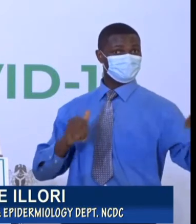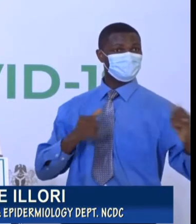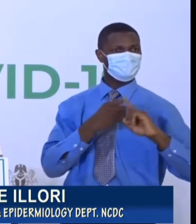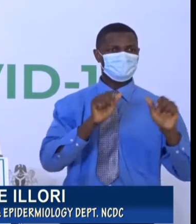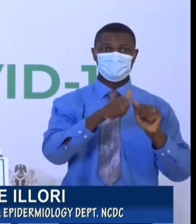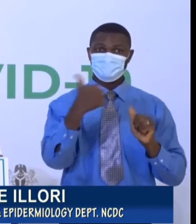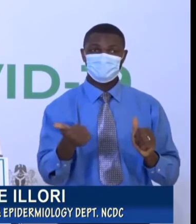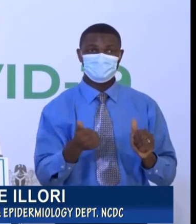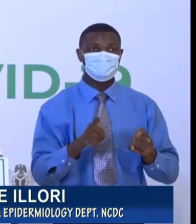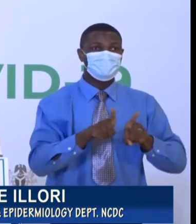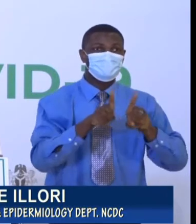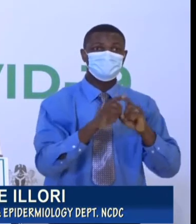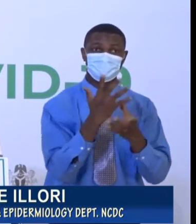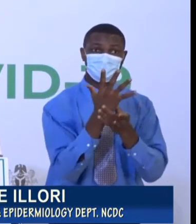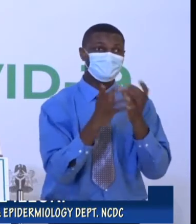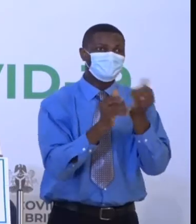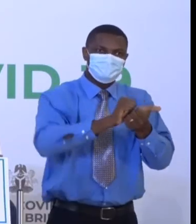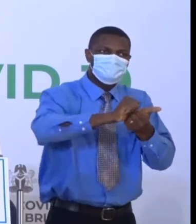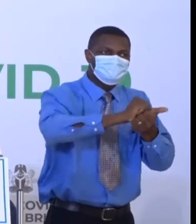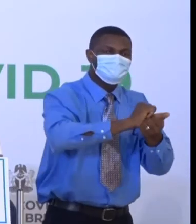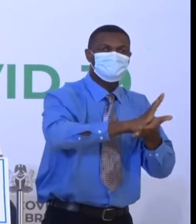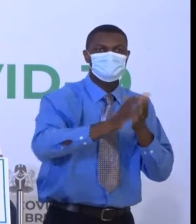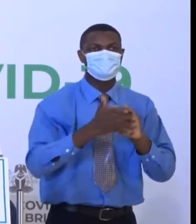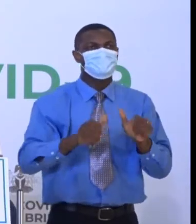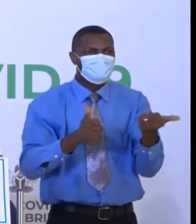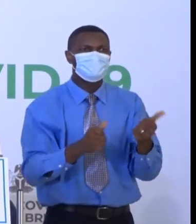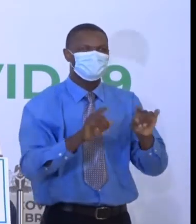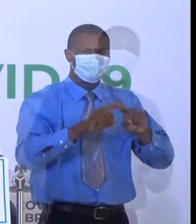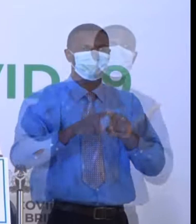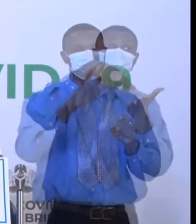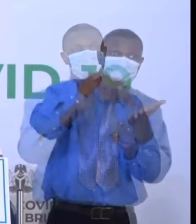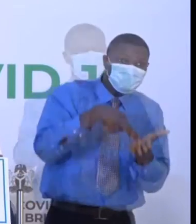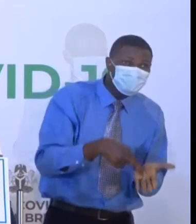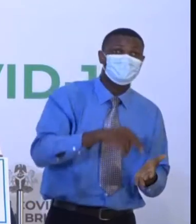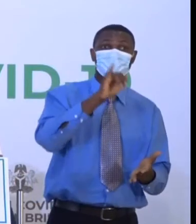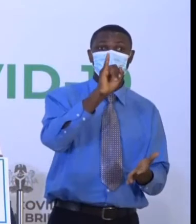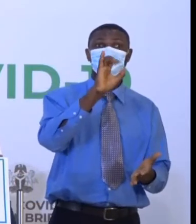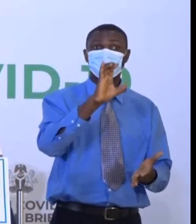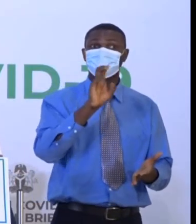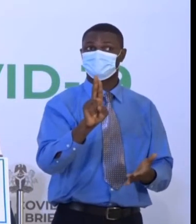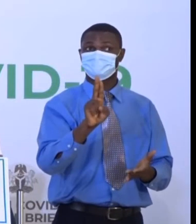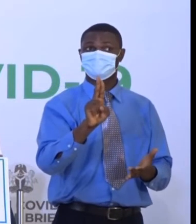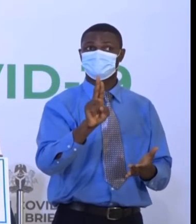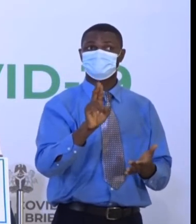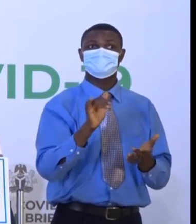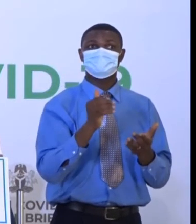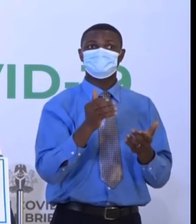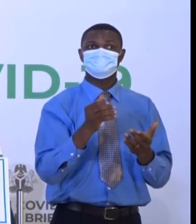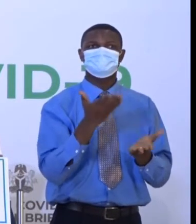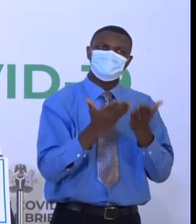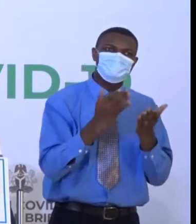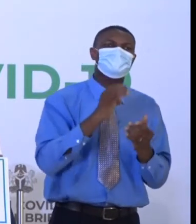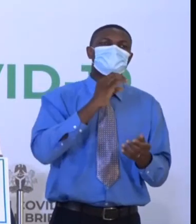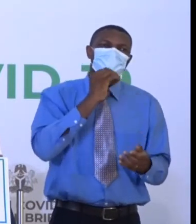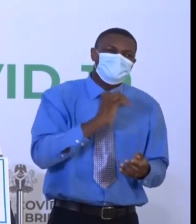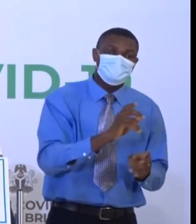others, frequent hand washing, and other measures that we need to take. These are mainly the elderly or persons